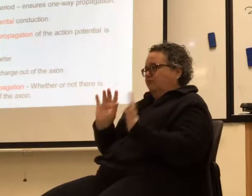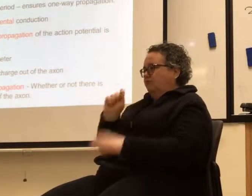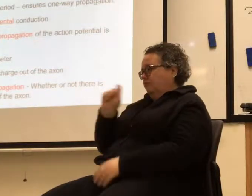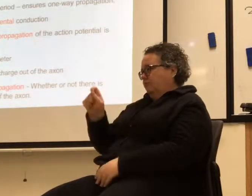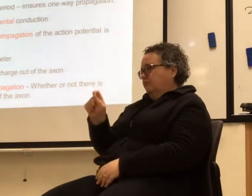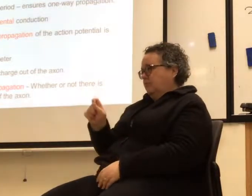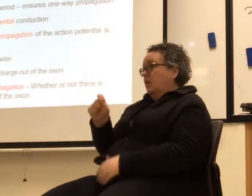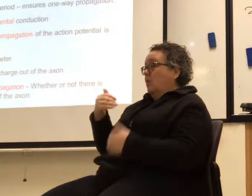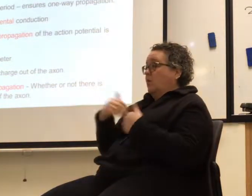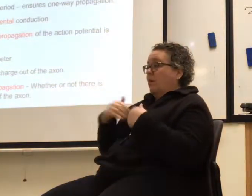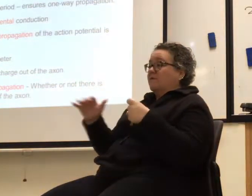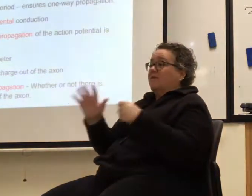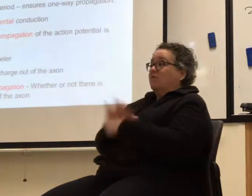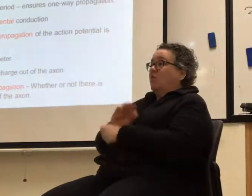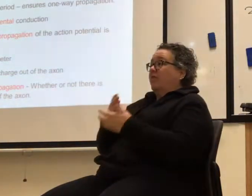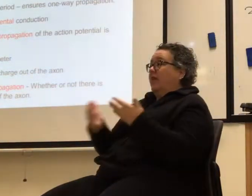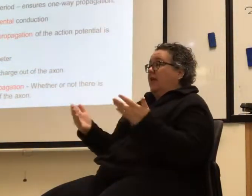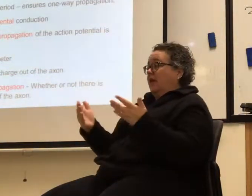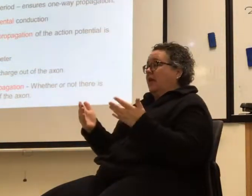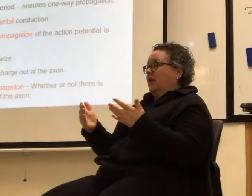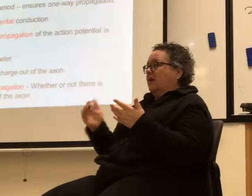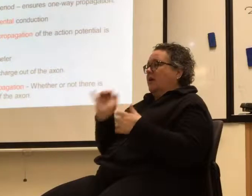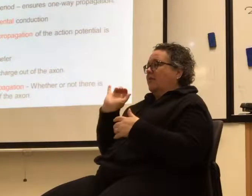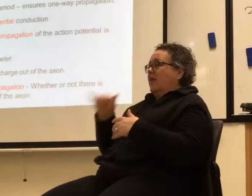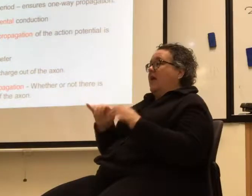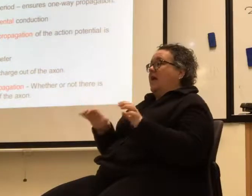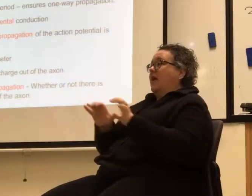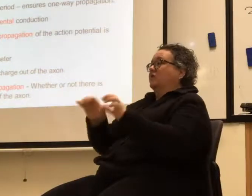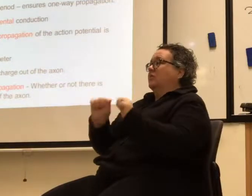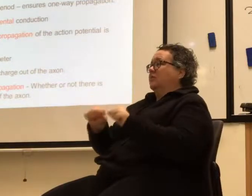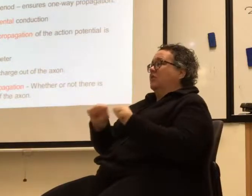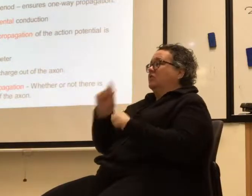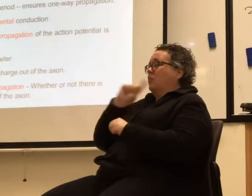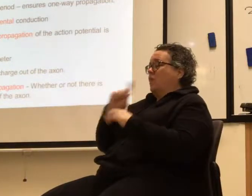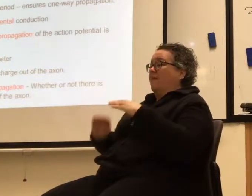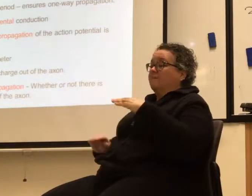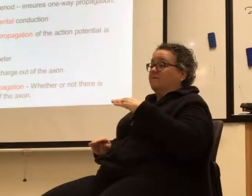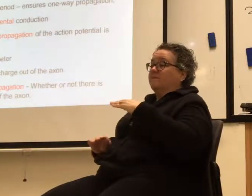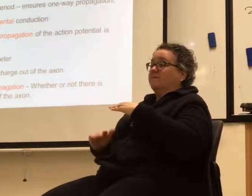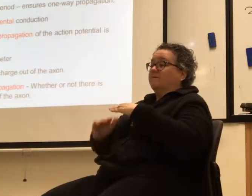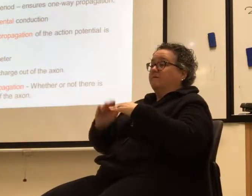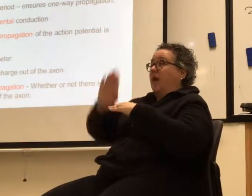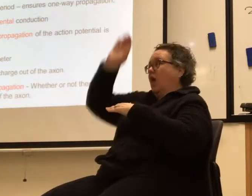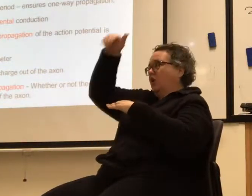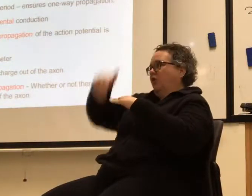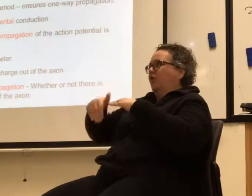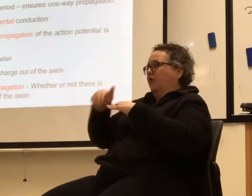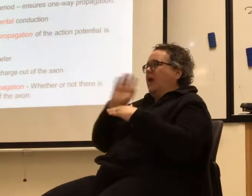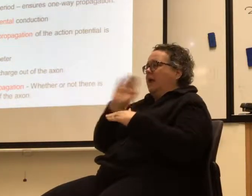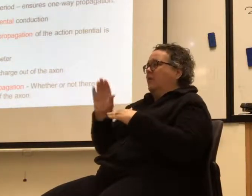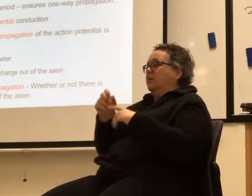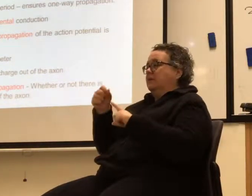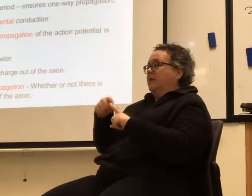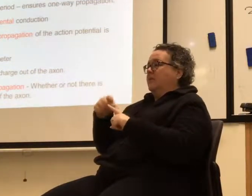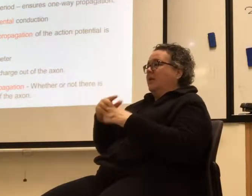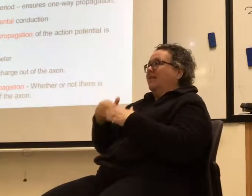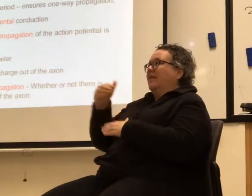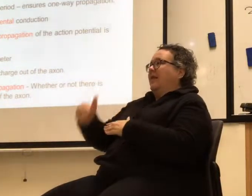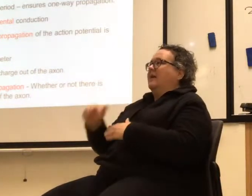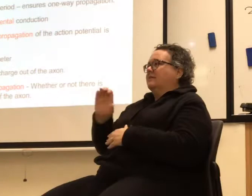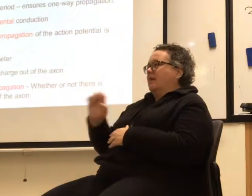And when you get the full thing, that action potential will fire and it'll stimulate the next cell.